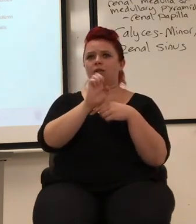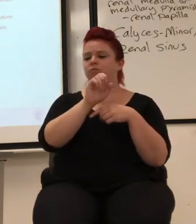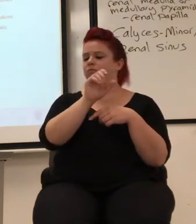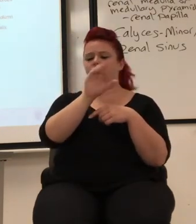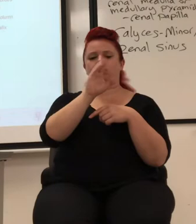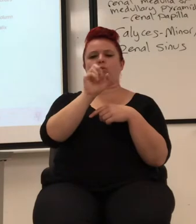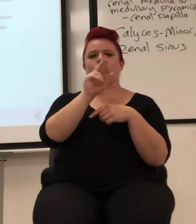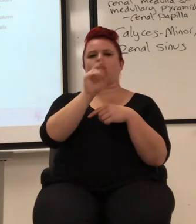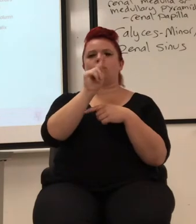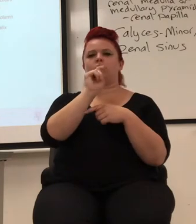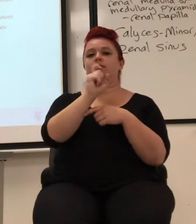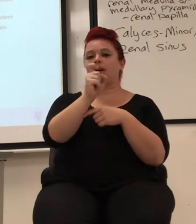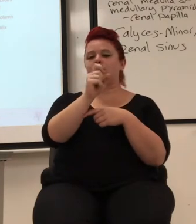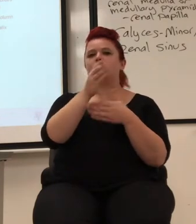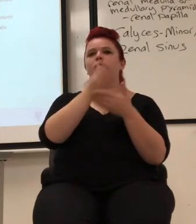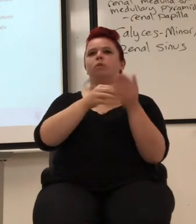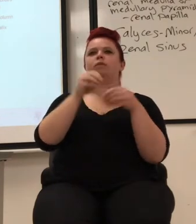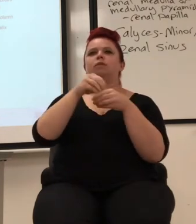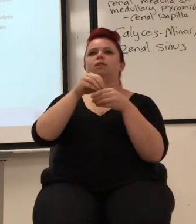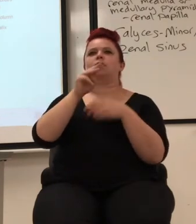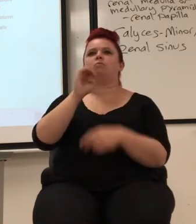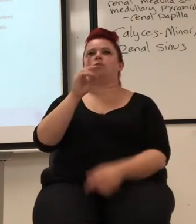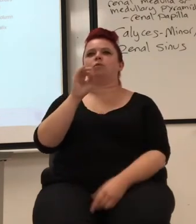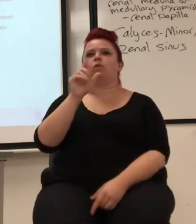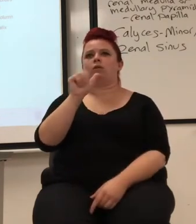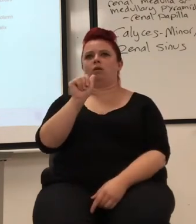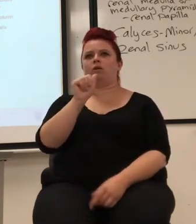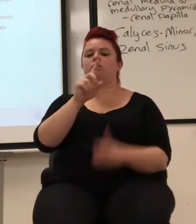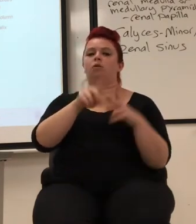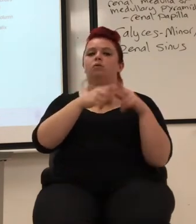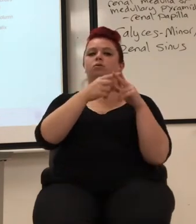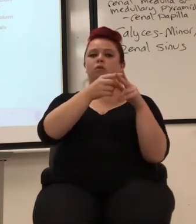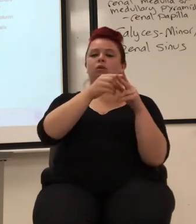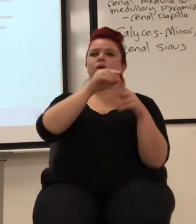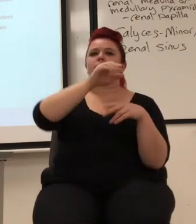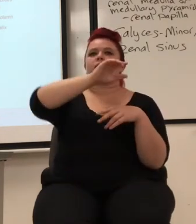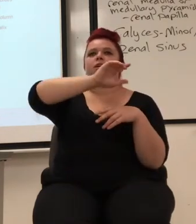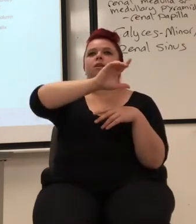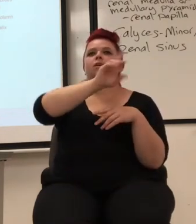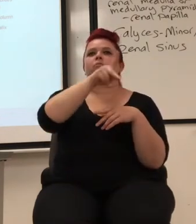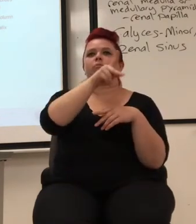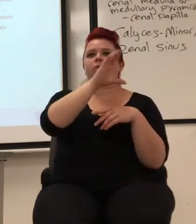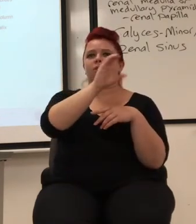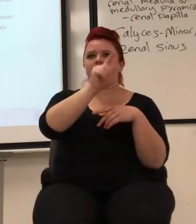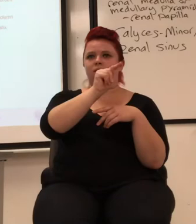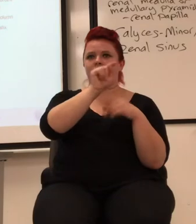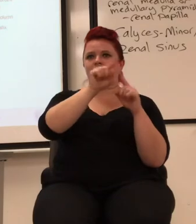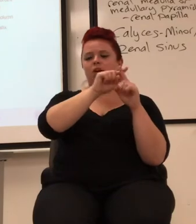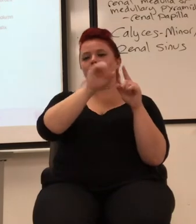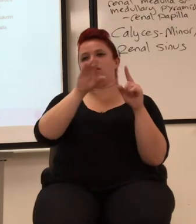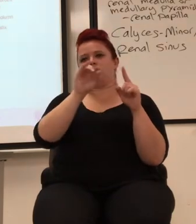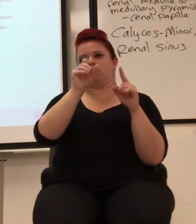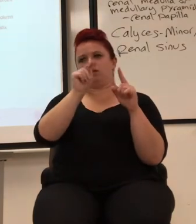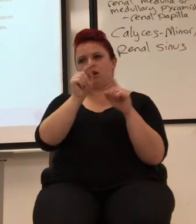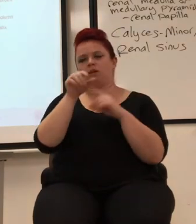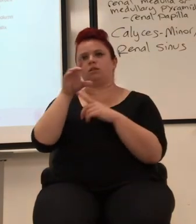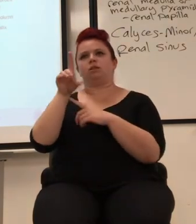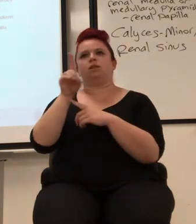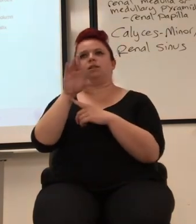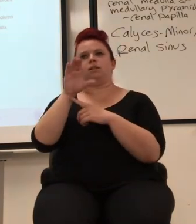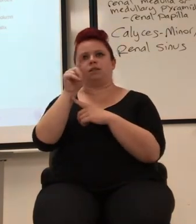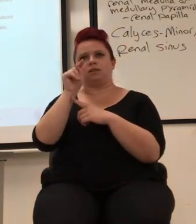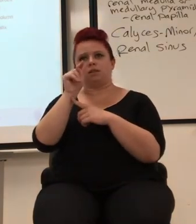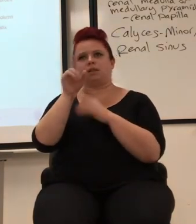the loop, and then the DCT, and then a little collecting tubule that leads to the collecting duct, the vertical